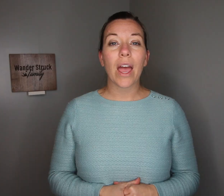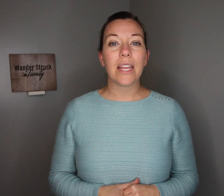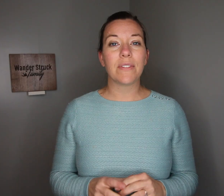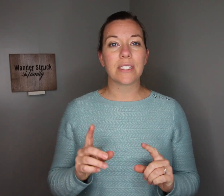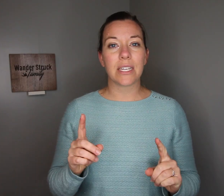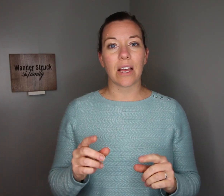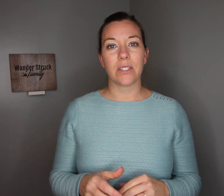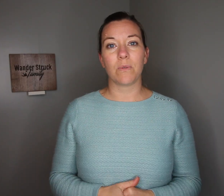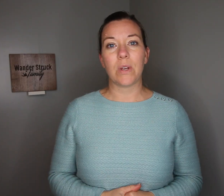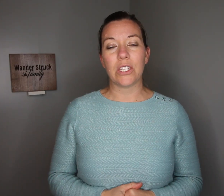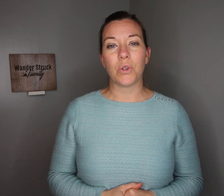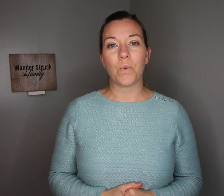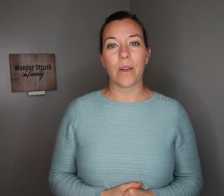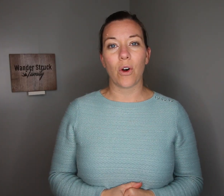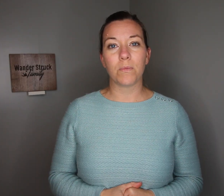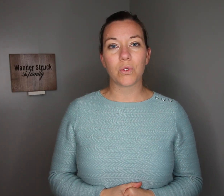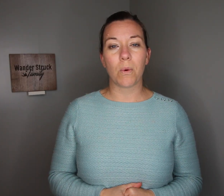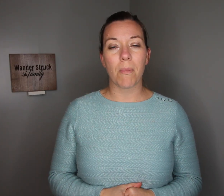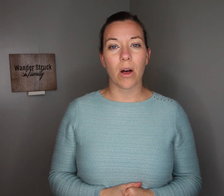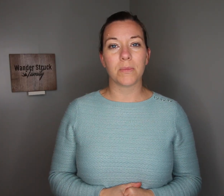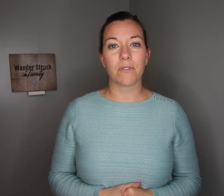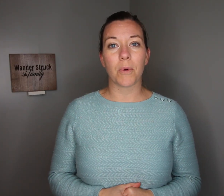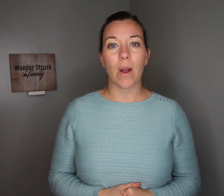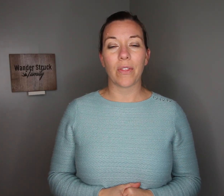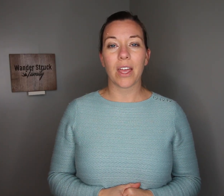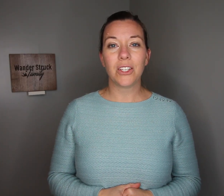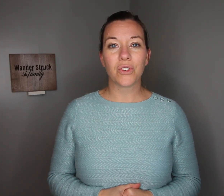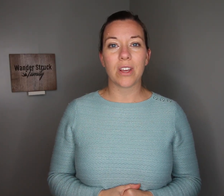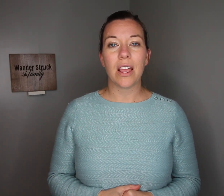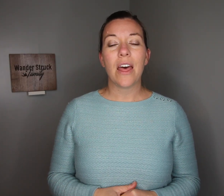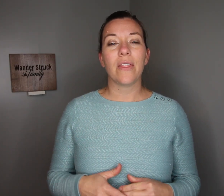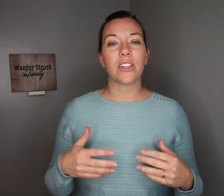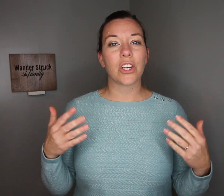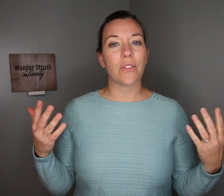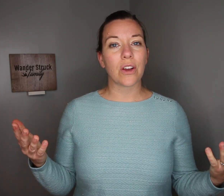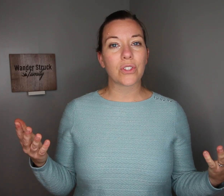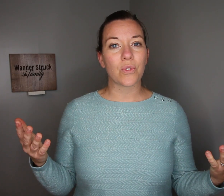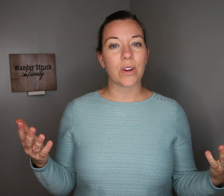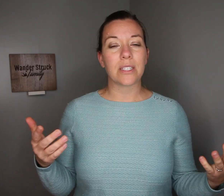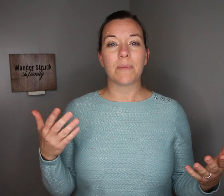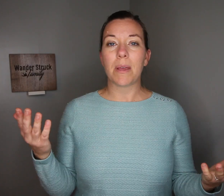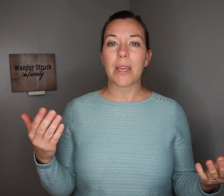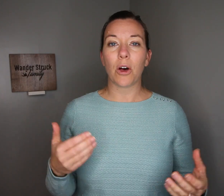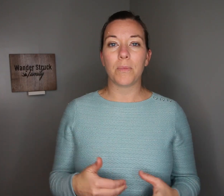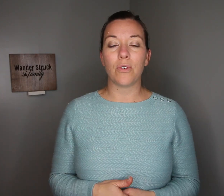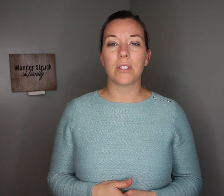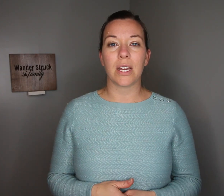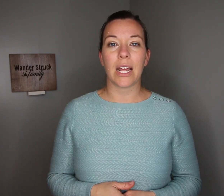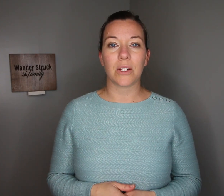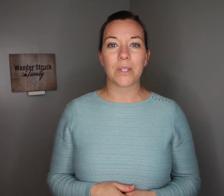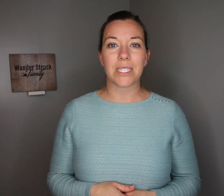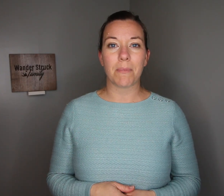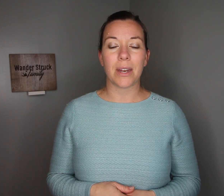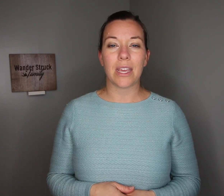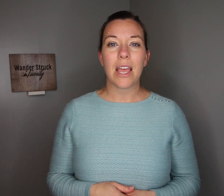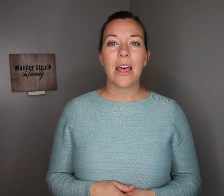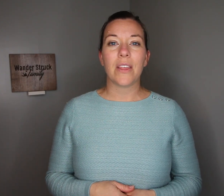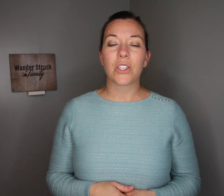any of the sit downs that we do with homeschool moms from around the country that share their stories and maybe help you to connect with somebody that's going